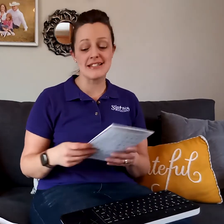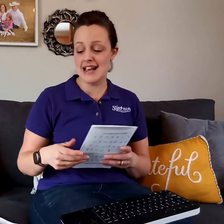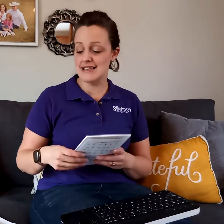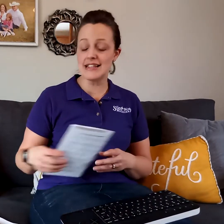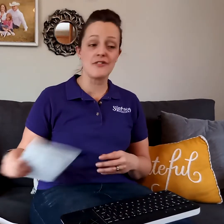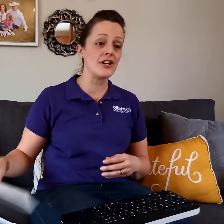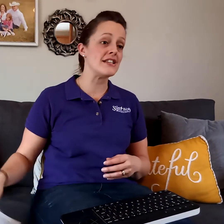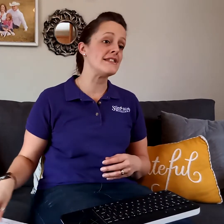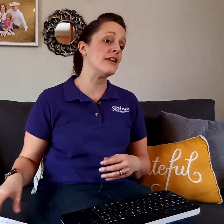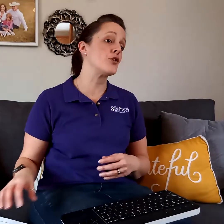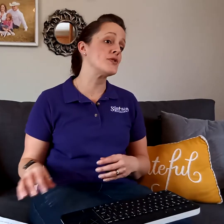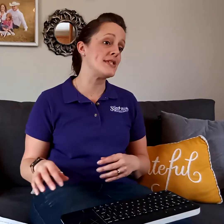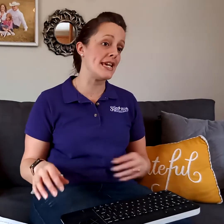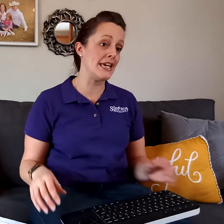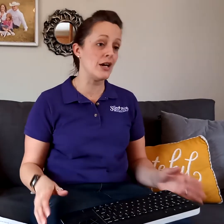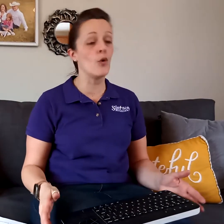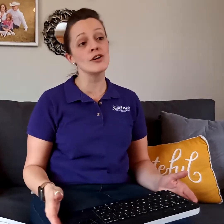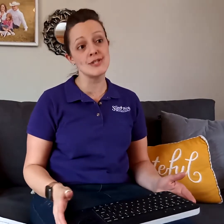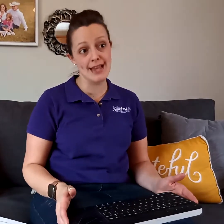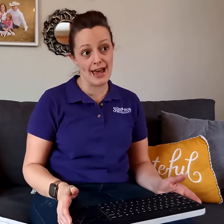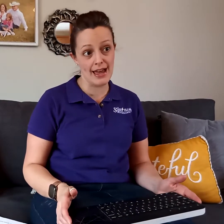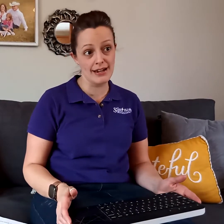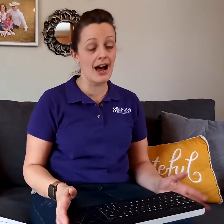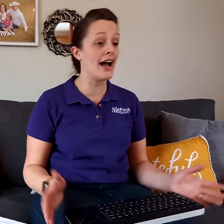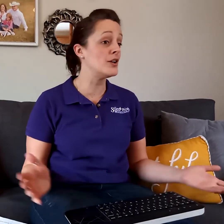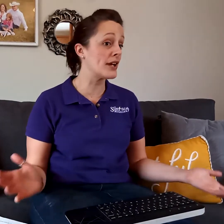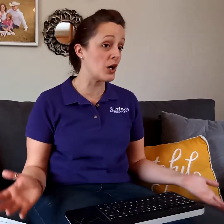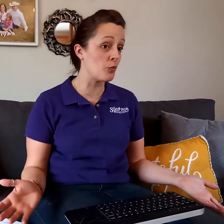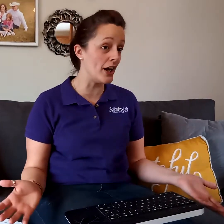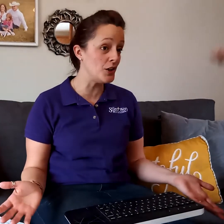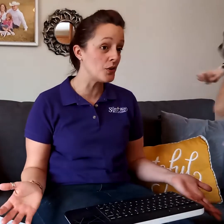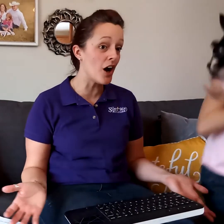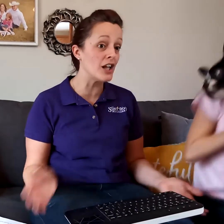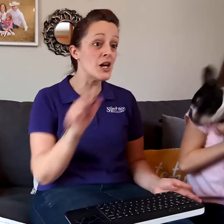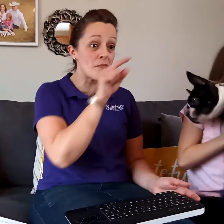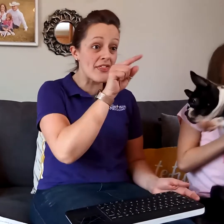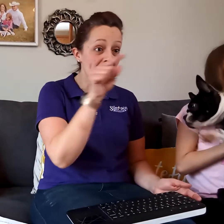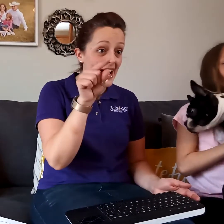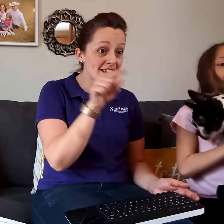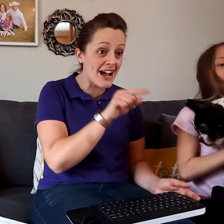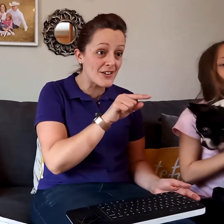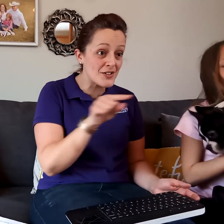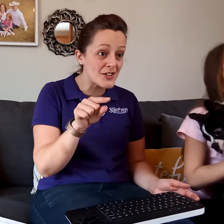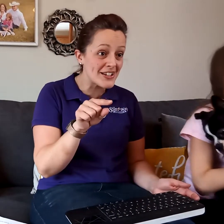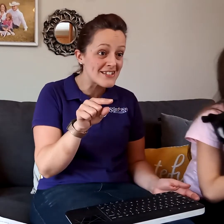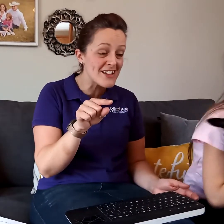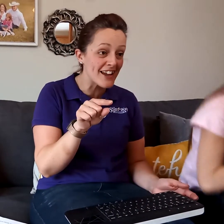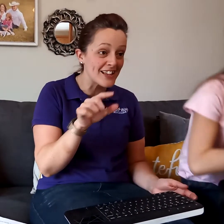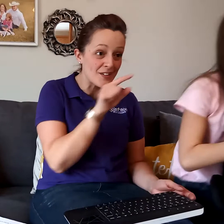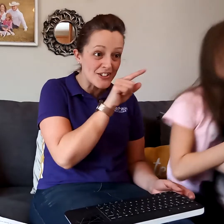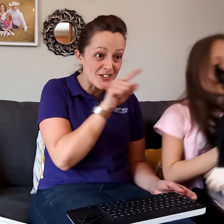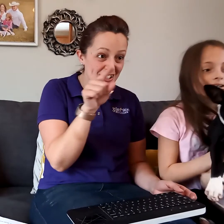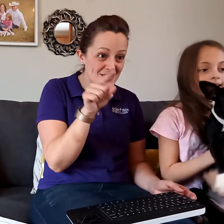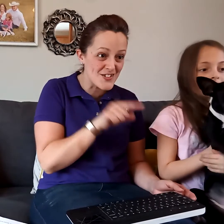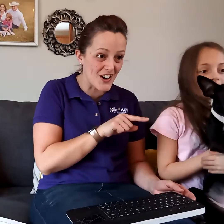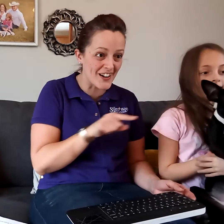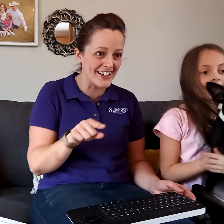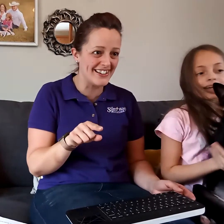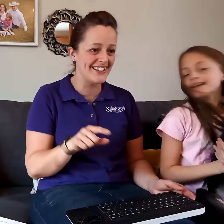it different. It's either Z or Z. I don't care what you call it, but that's how you do it in sign language. You just draw it. Oh,